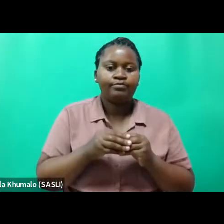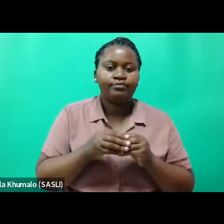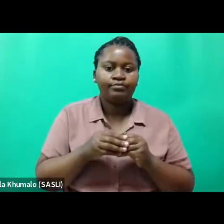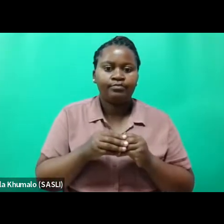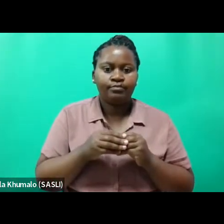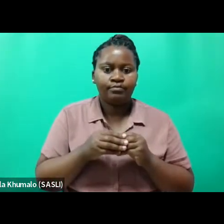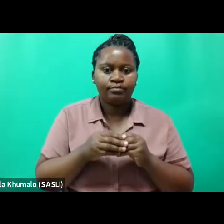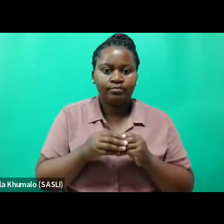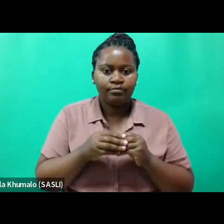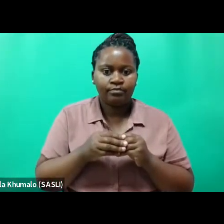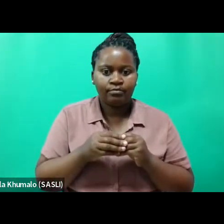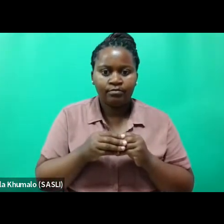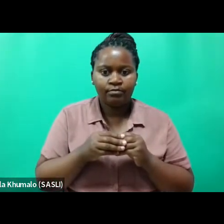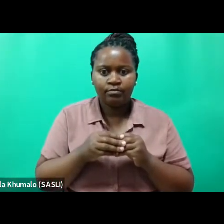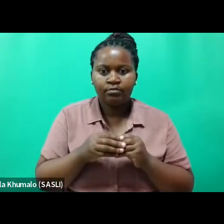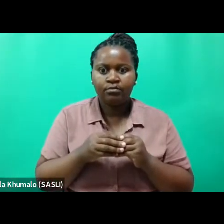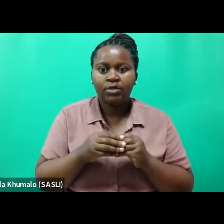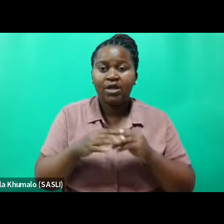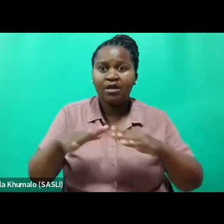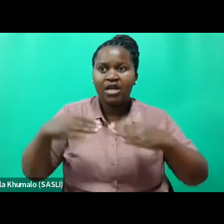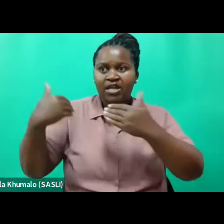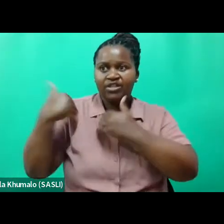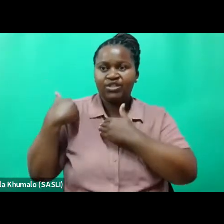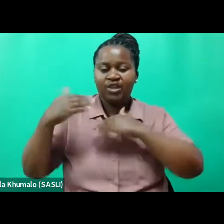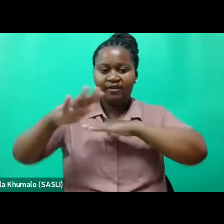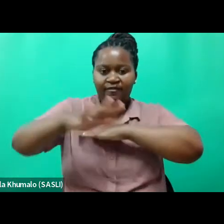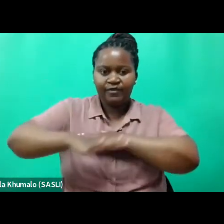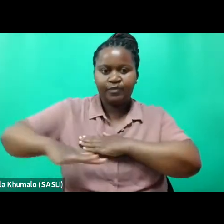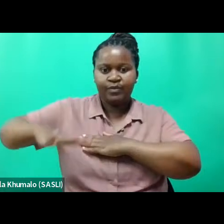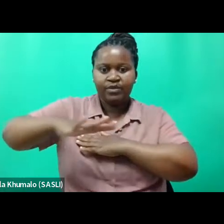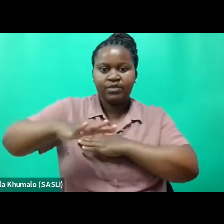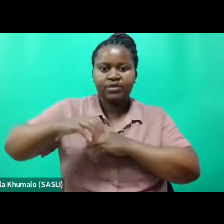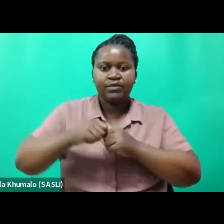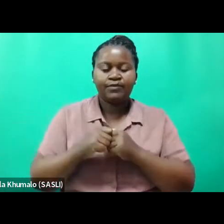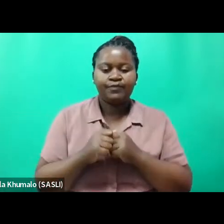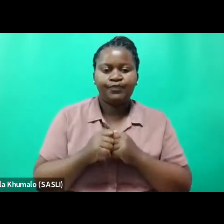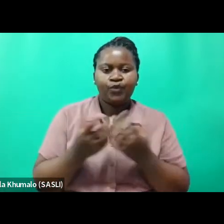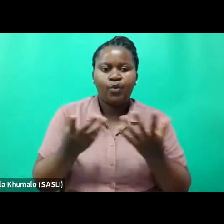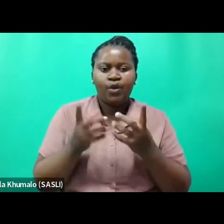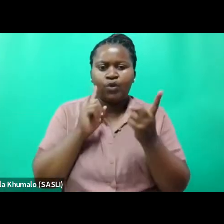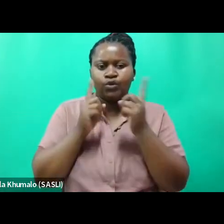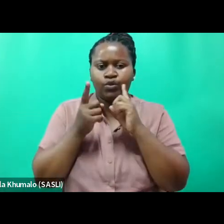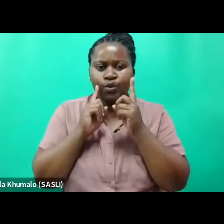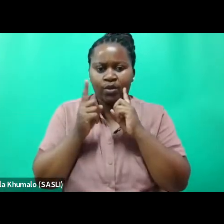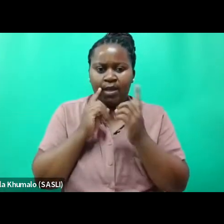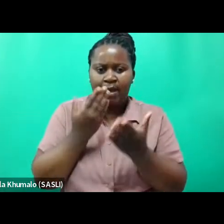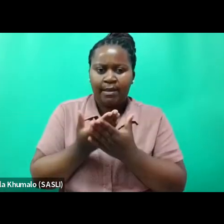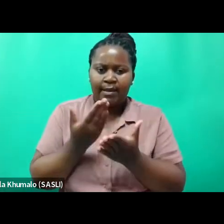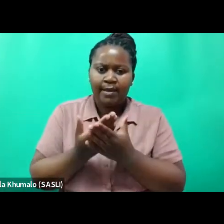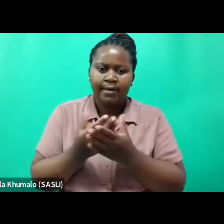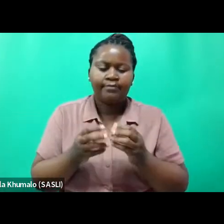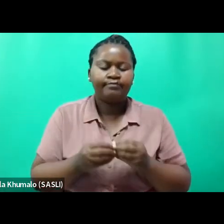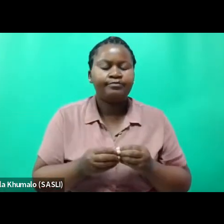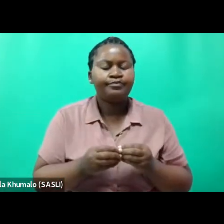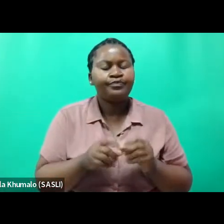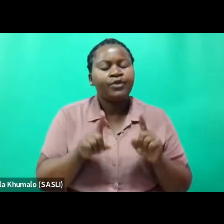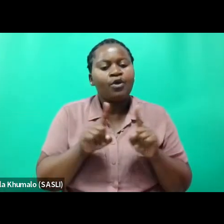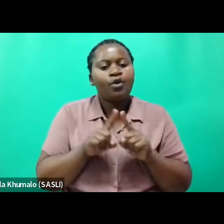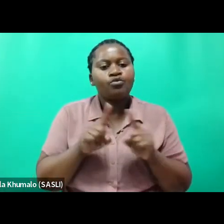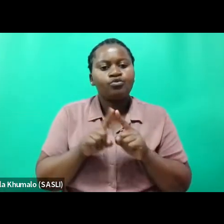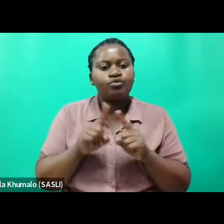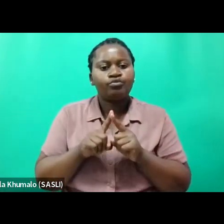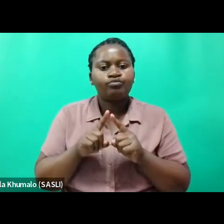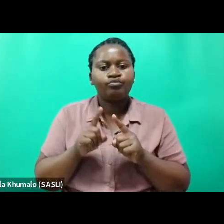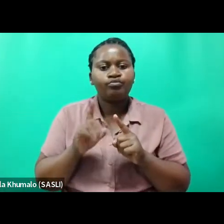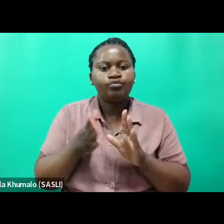similar to a safe space to go and talk to. She'll be able to go and